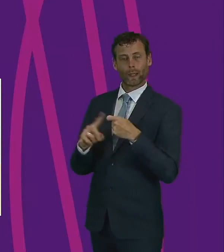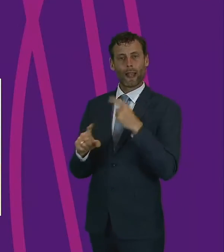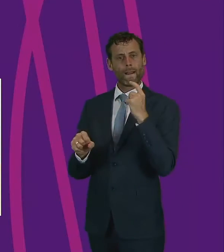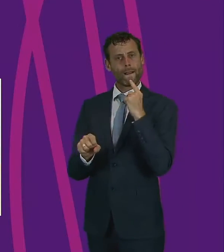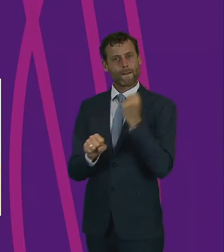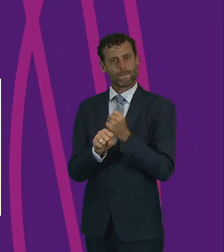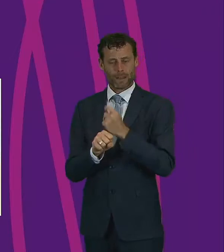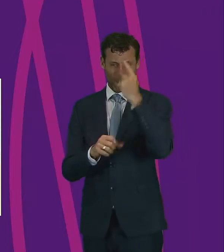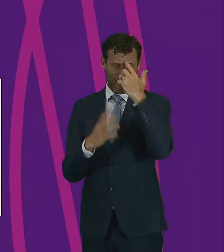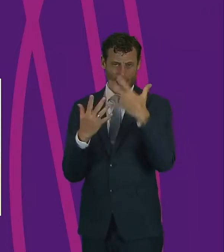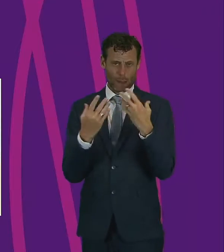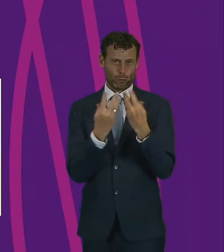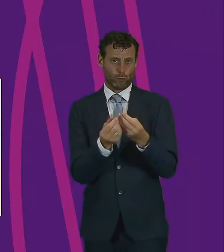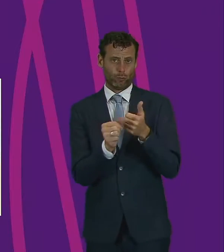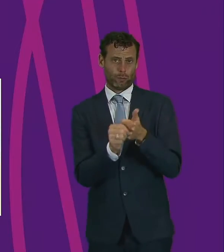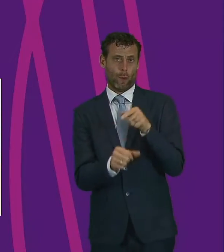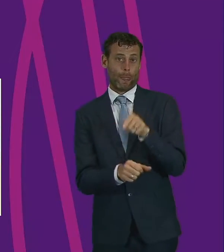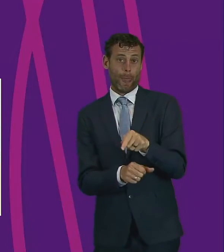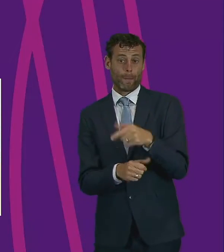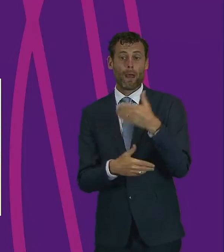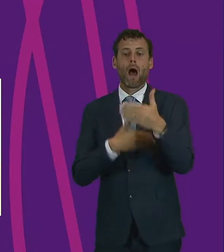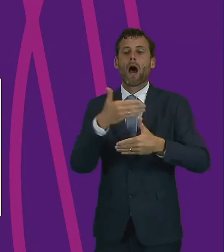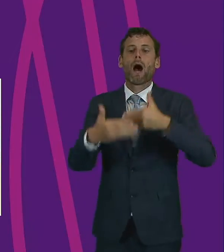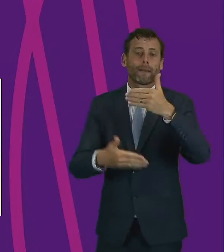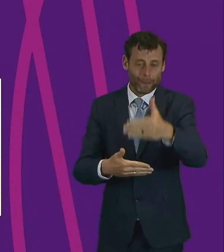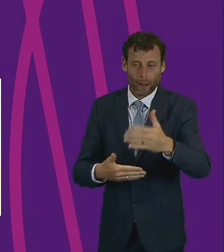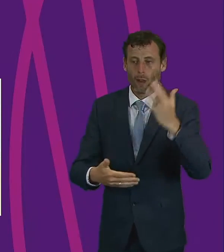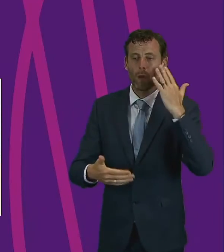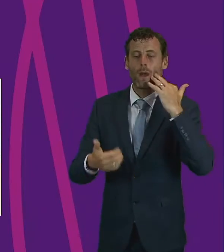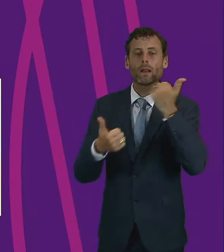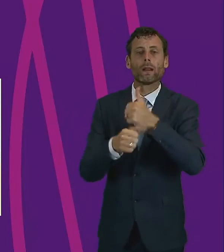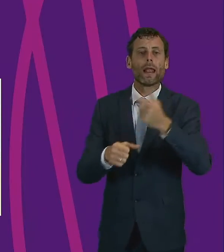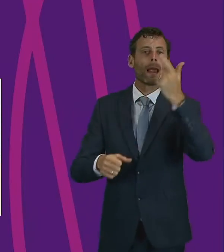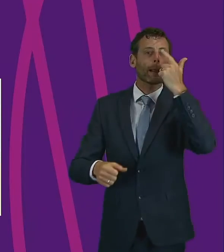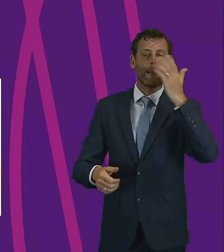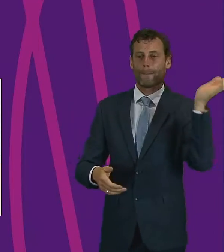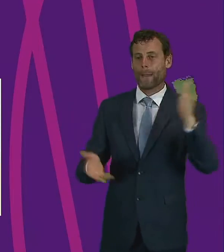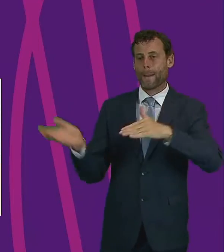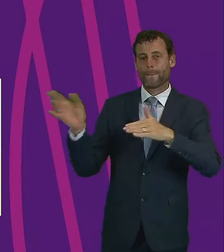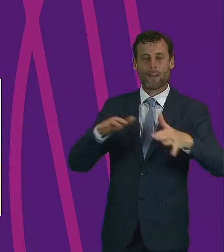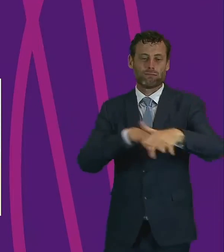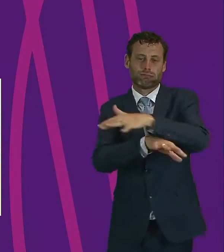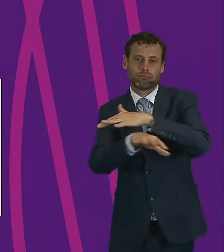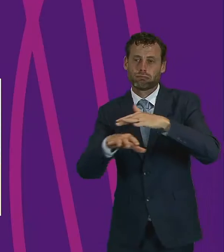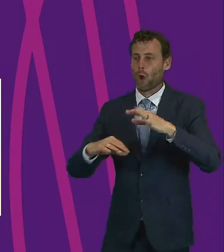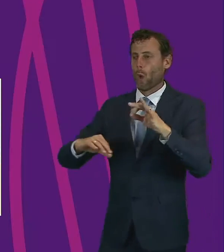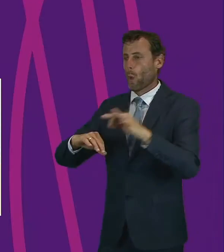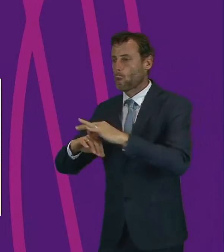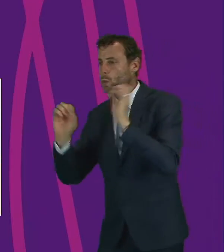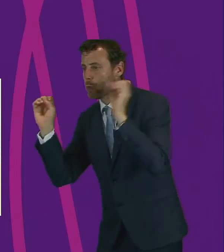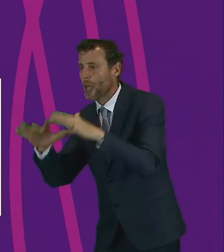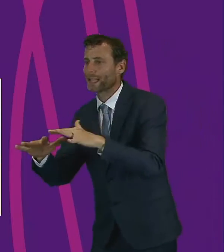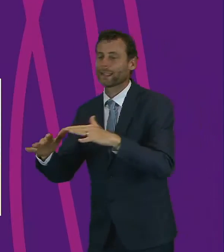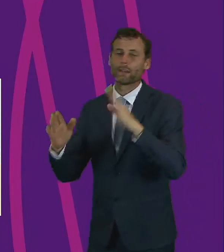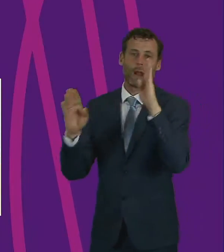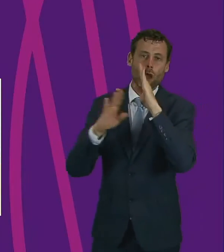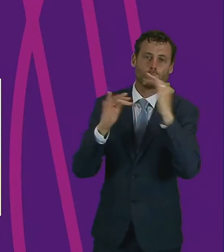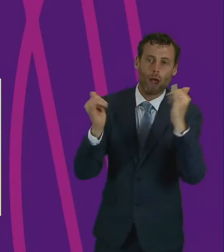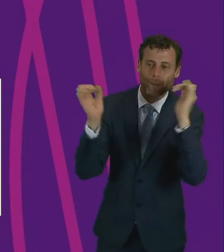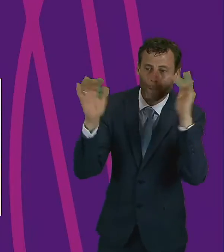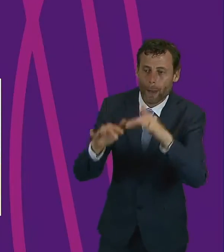until such times as we are able to return to full capacity, when these musicians can be playing at weddings and private parties and